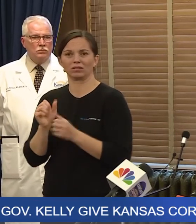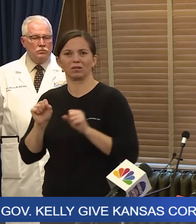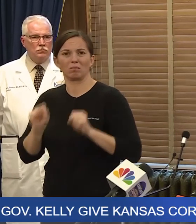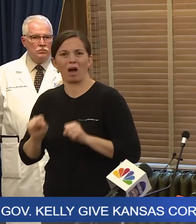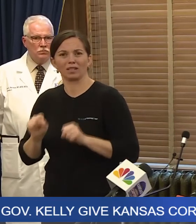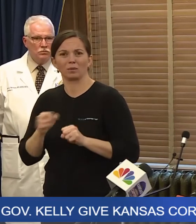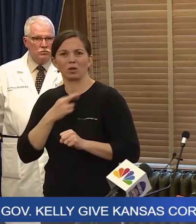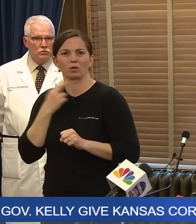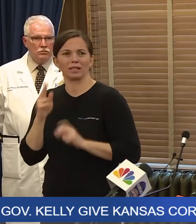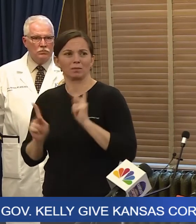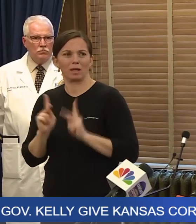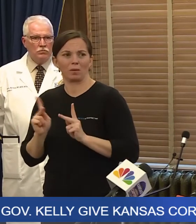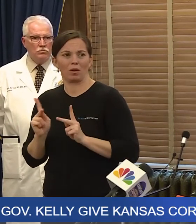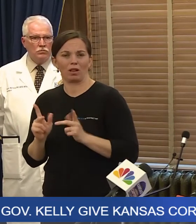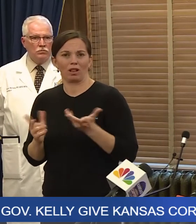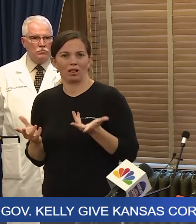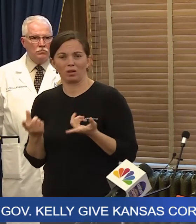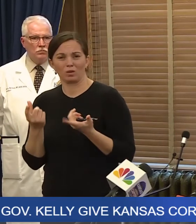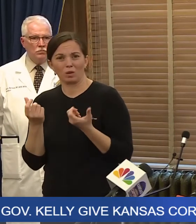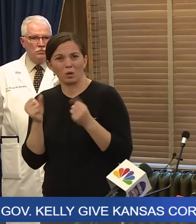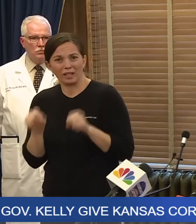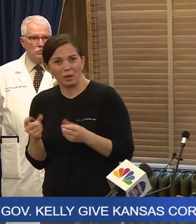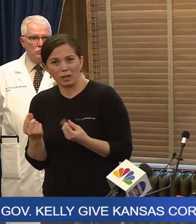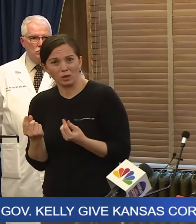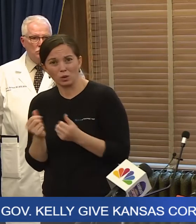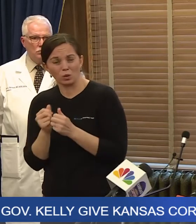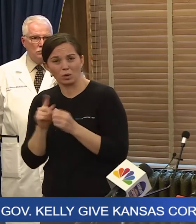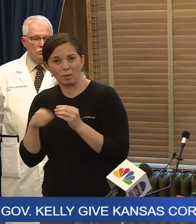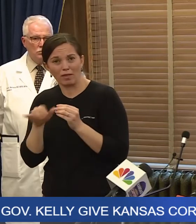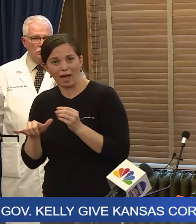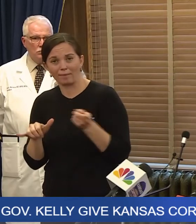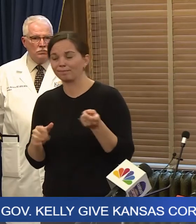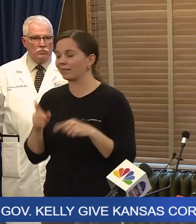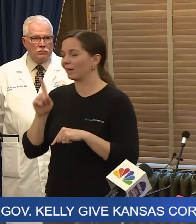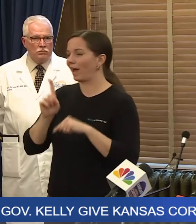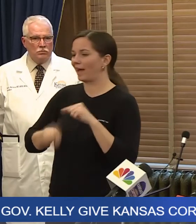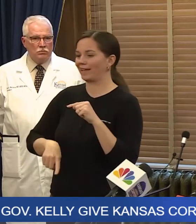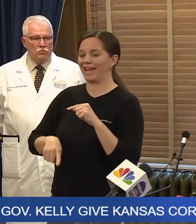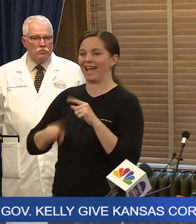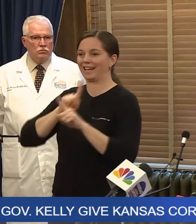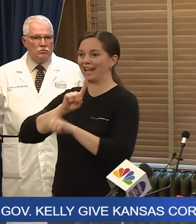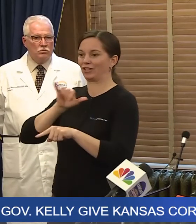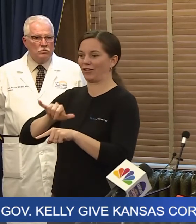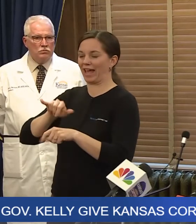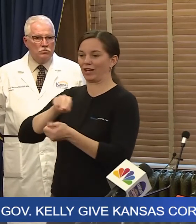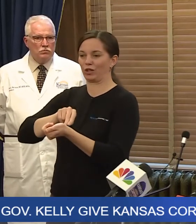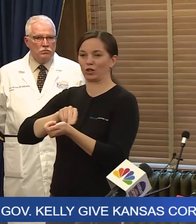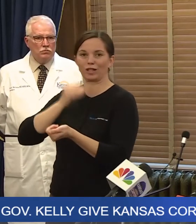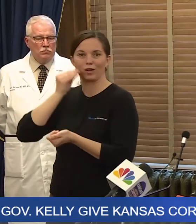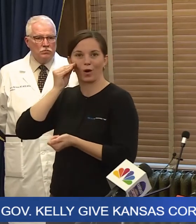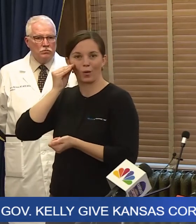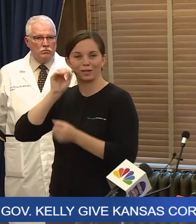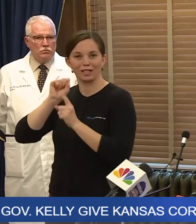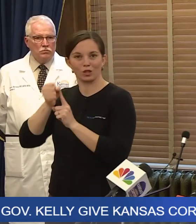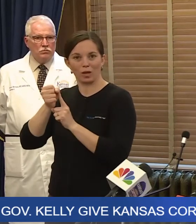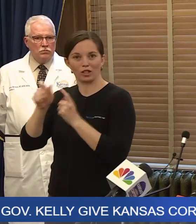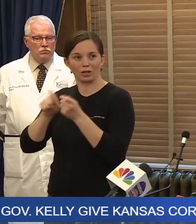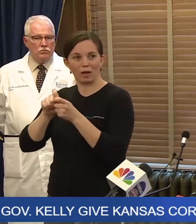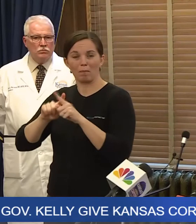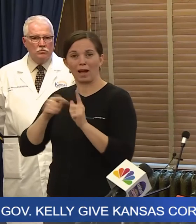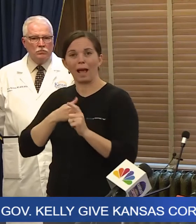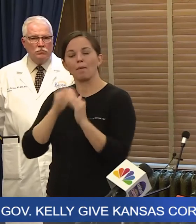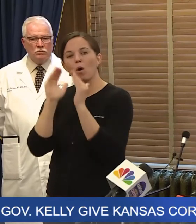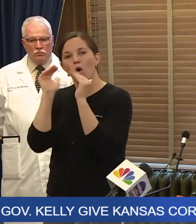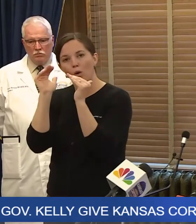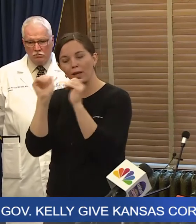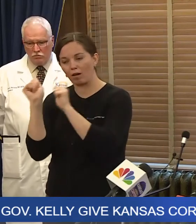Celia, I can't address the specific nursing home situation, but I would hope that all of these nursing